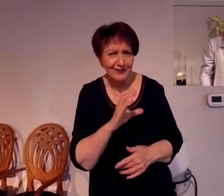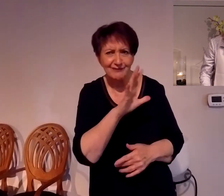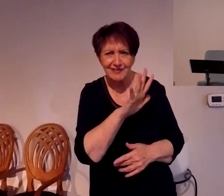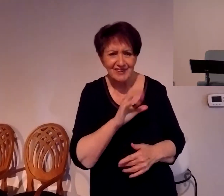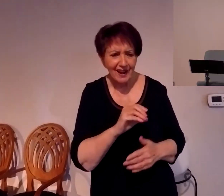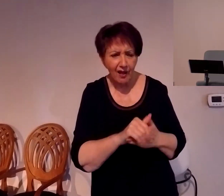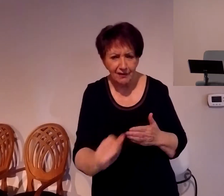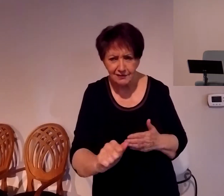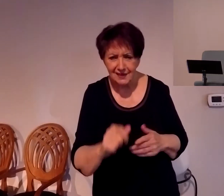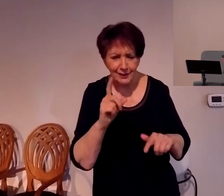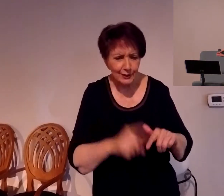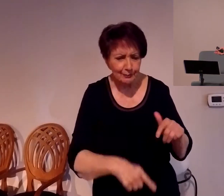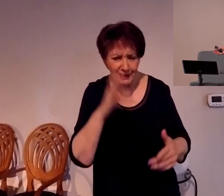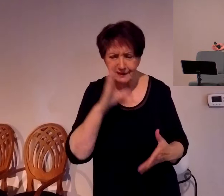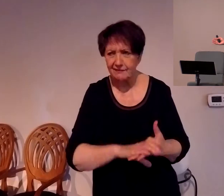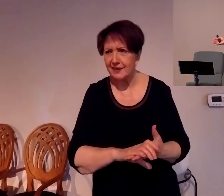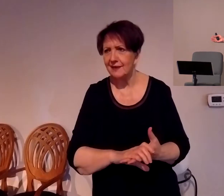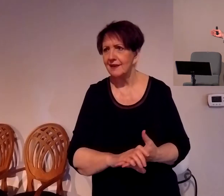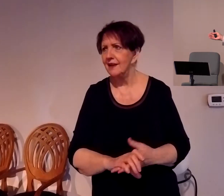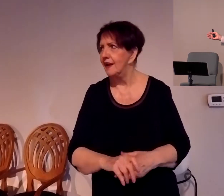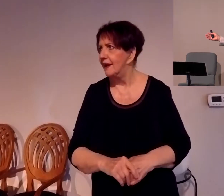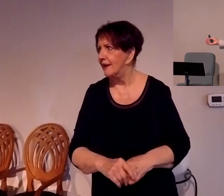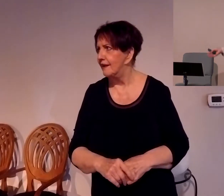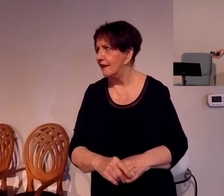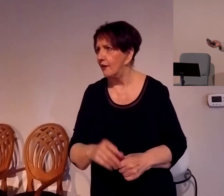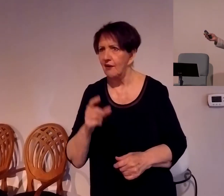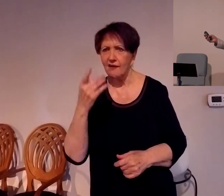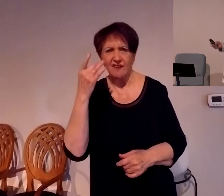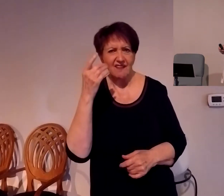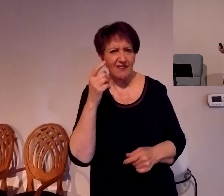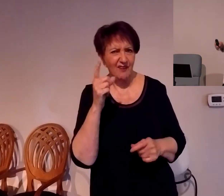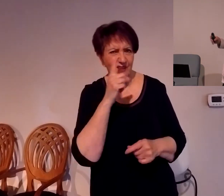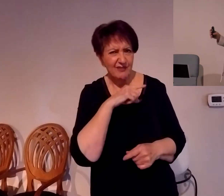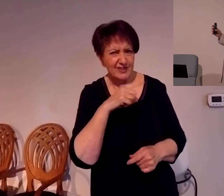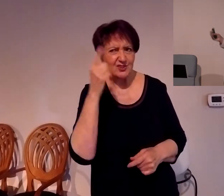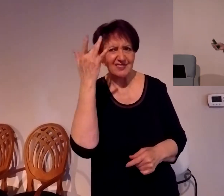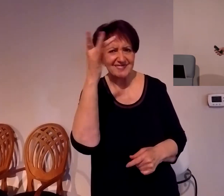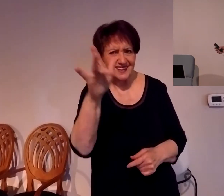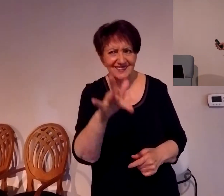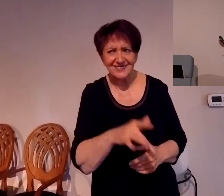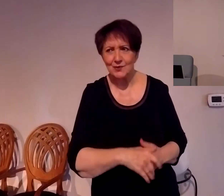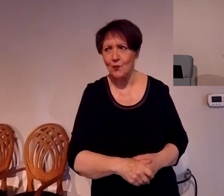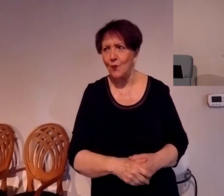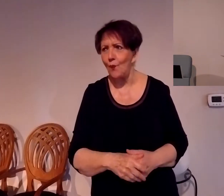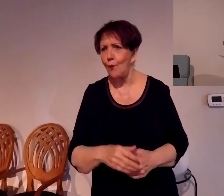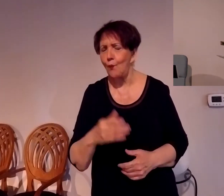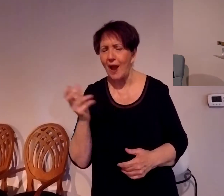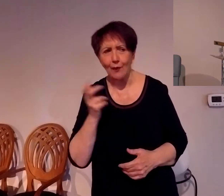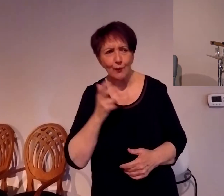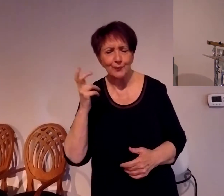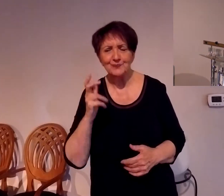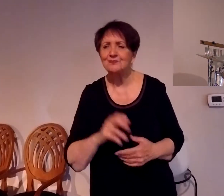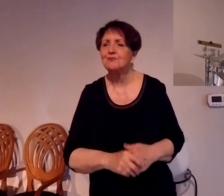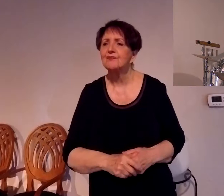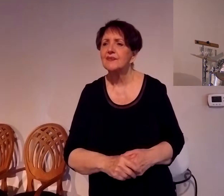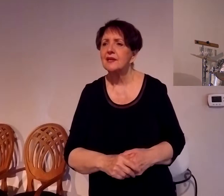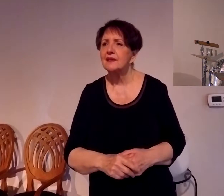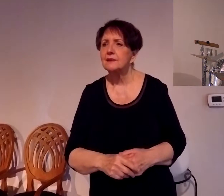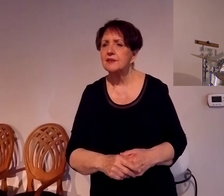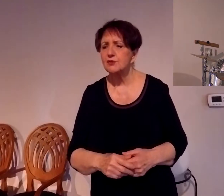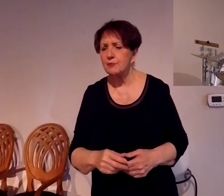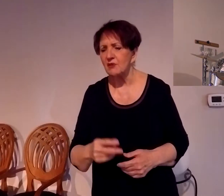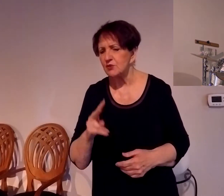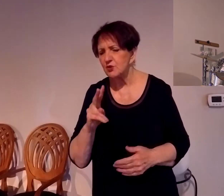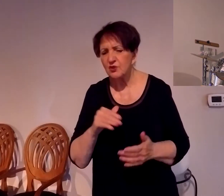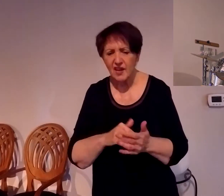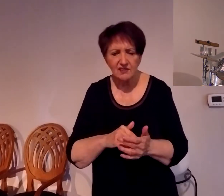it. No, I mean, like artificial intelligence. And so it ended up that there was a couple of thousand